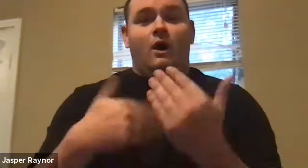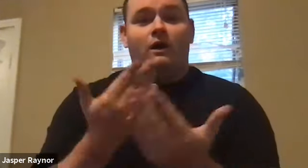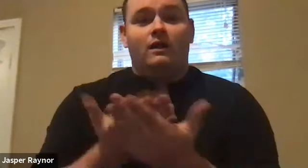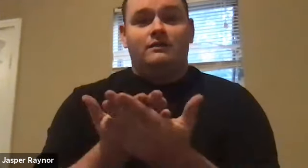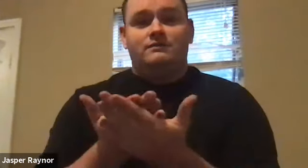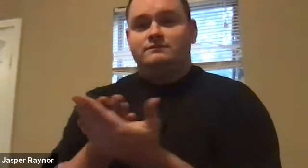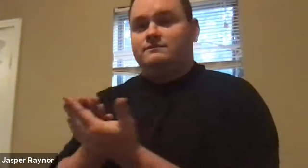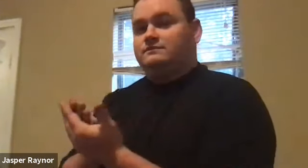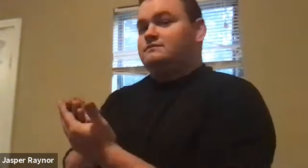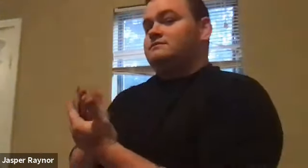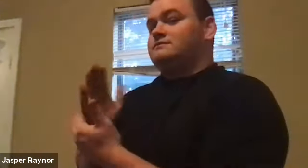All.